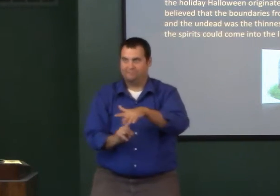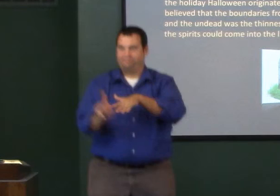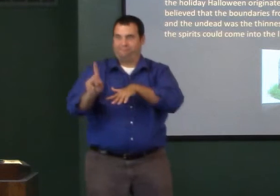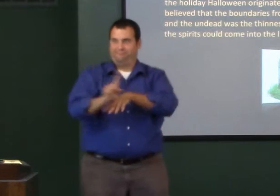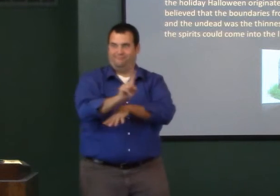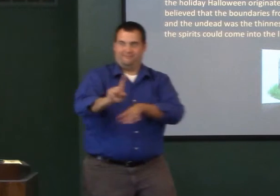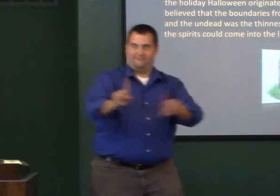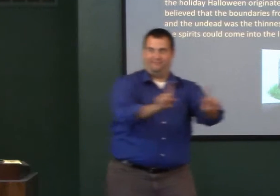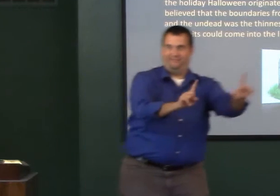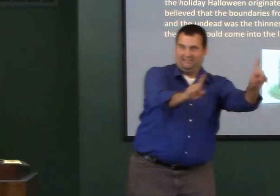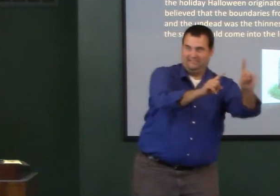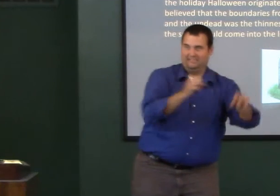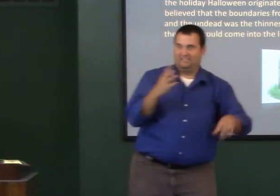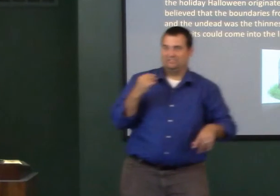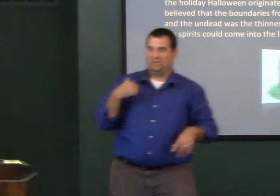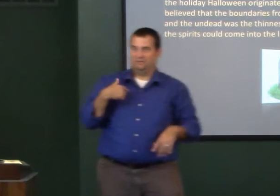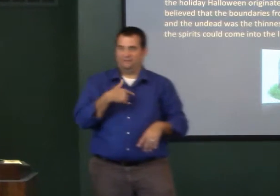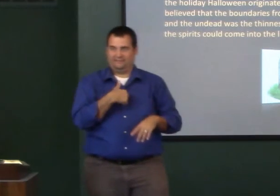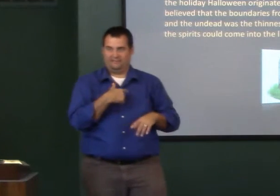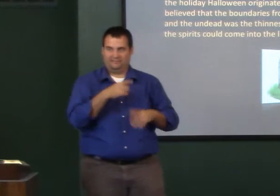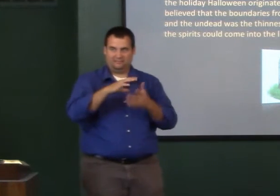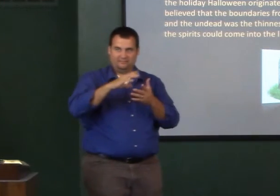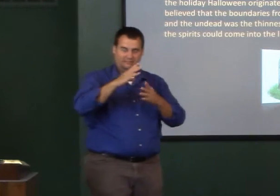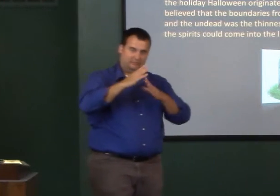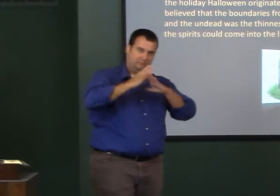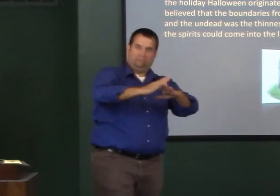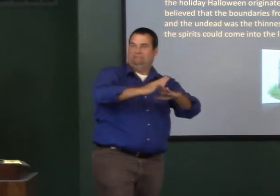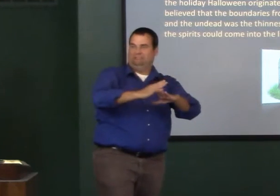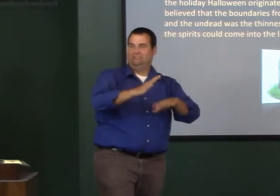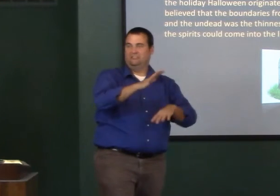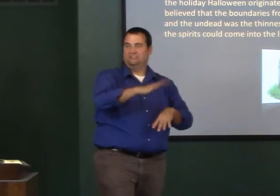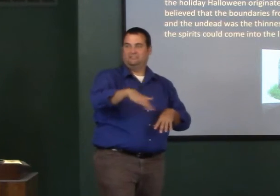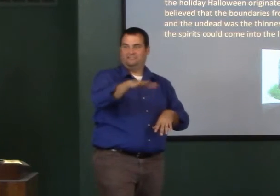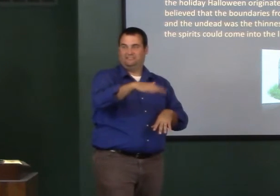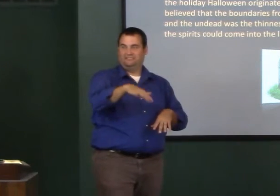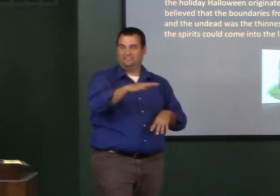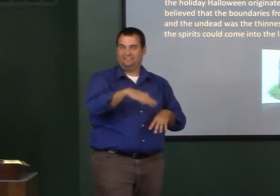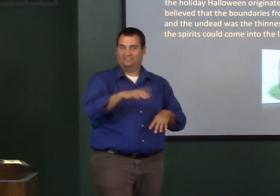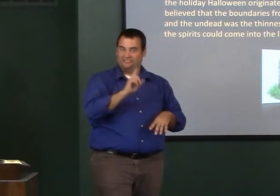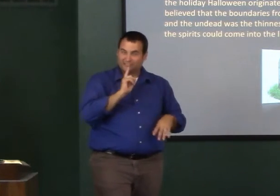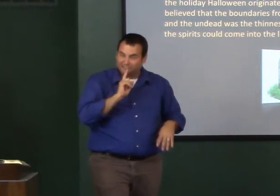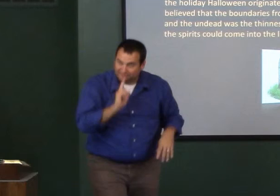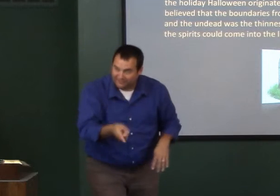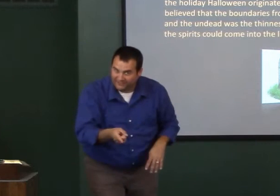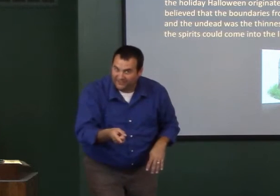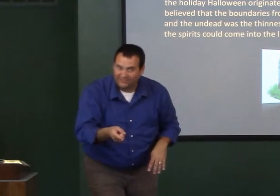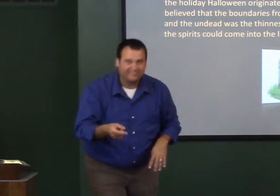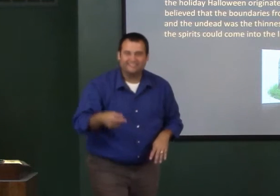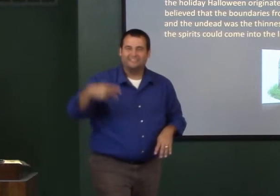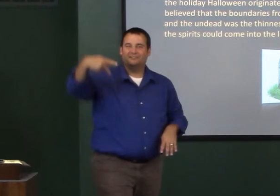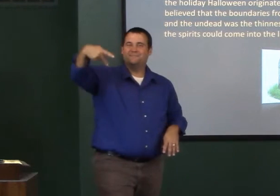spirit, you know, it would rise from the graves, and people want to block that. Is that